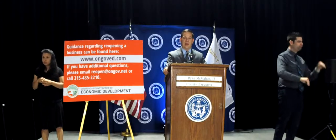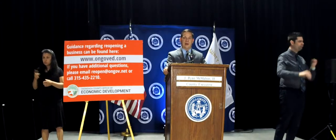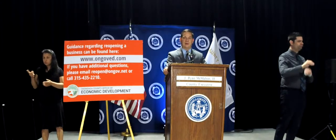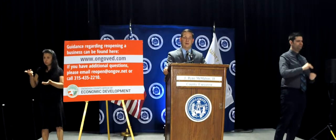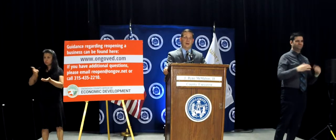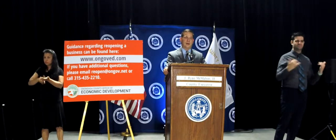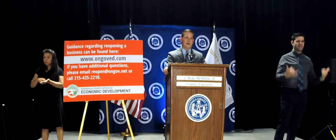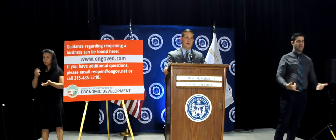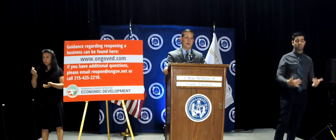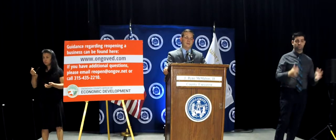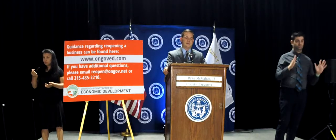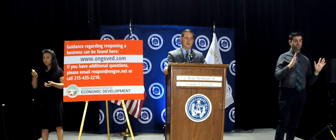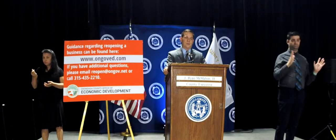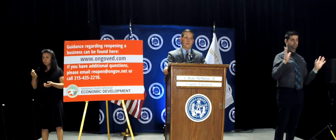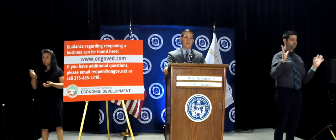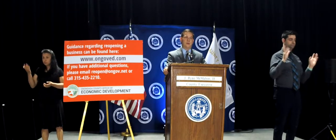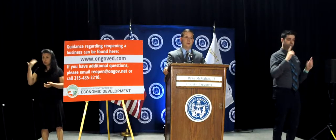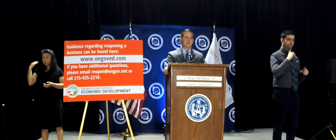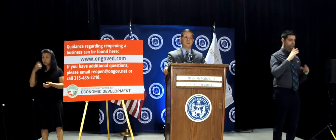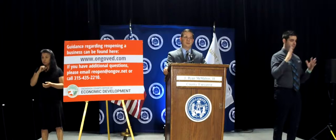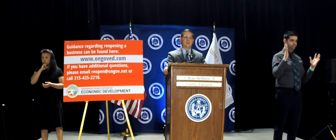been there again.